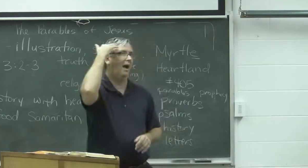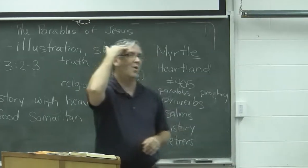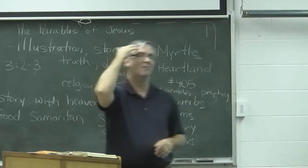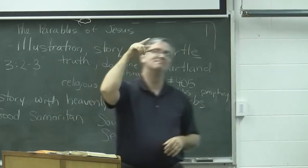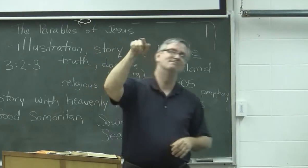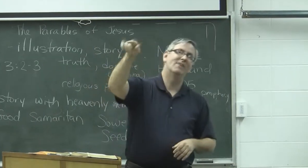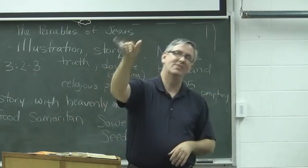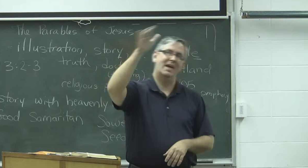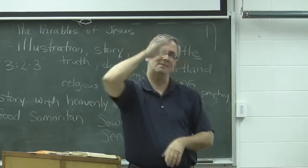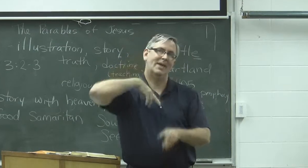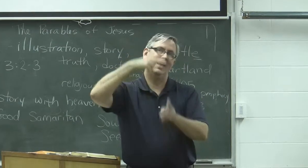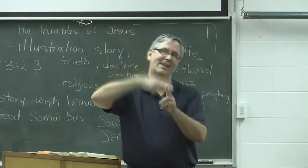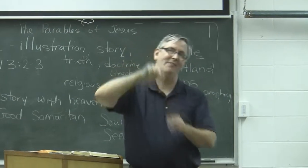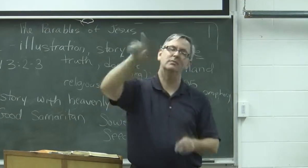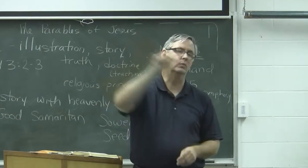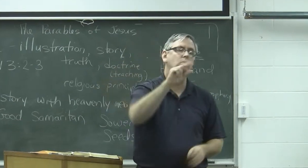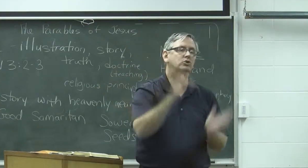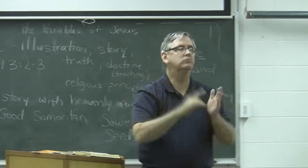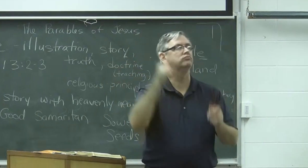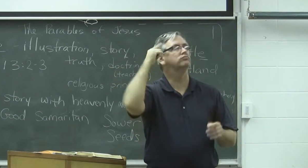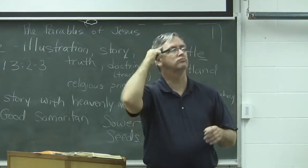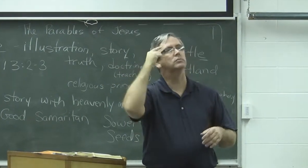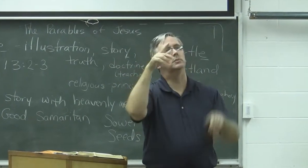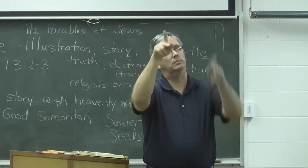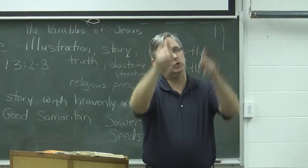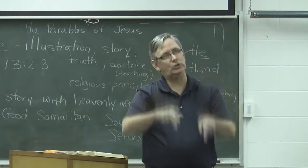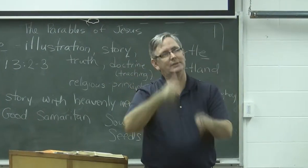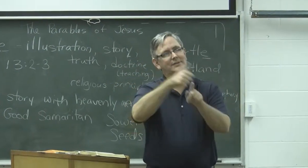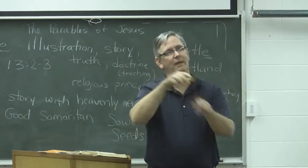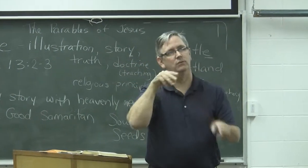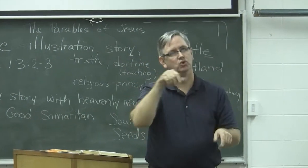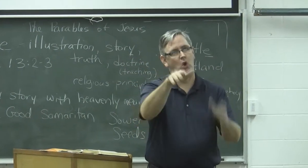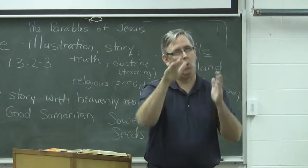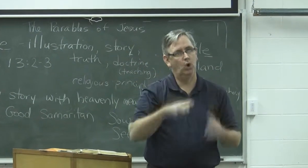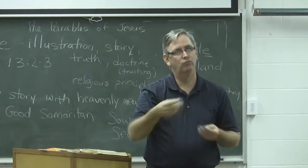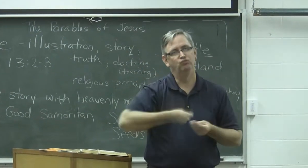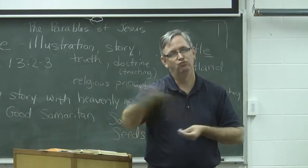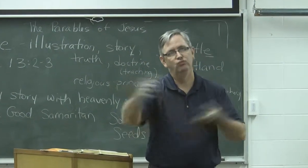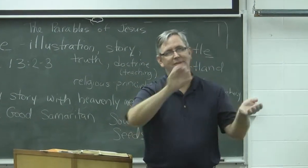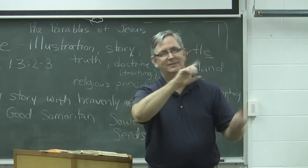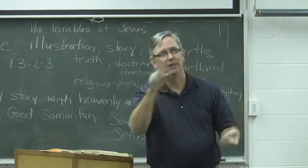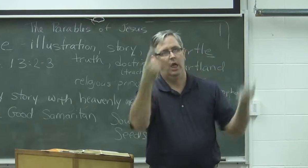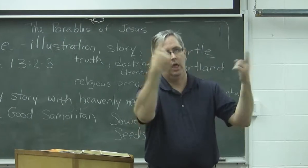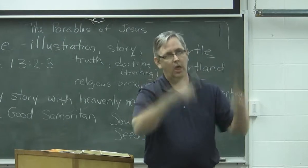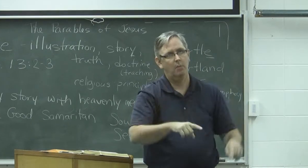Jesus knew about this man that he didn't tell the name of the person, but he gave the